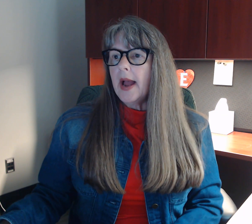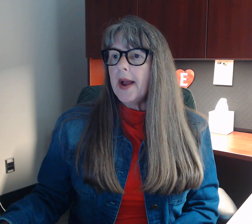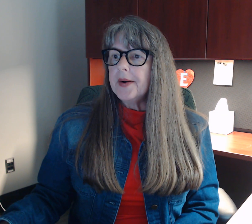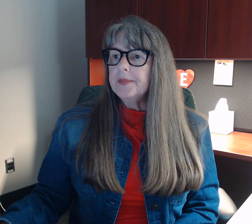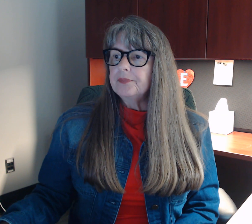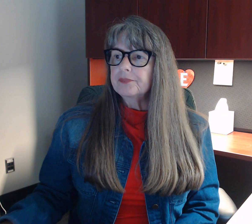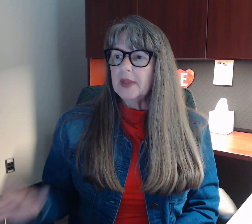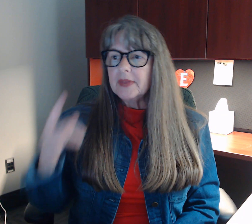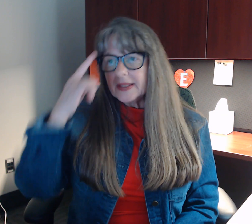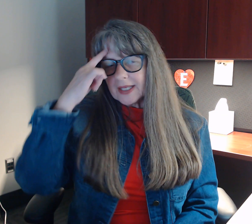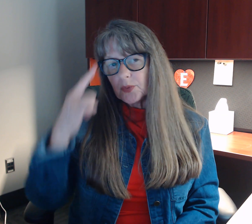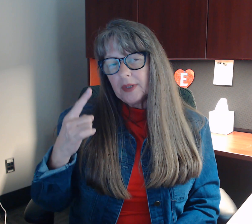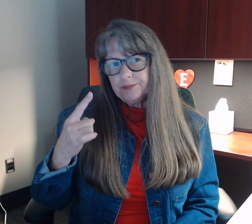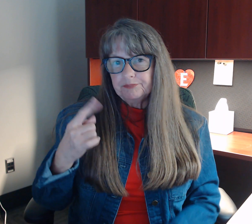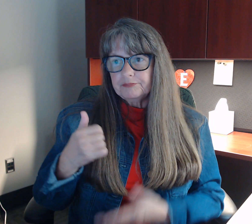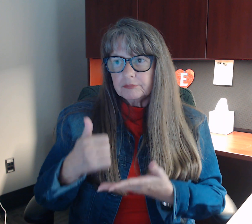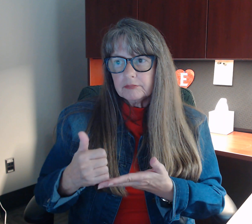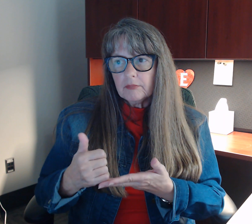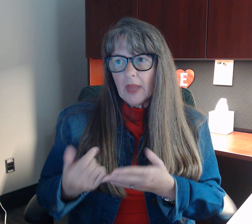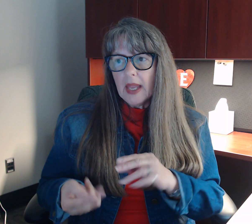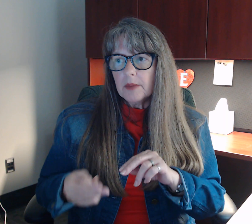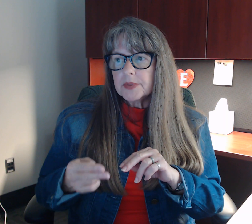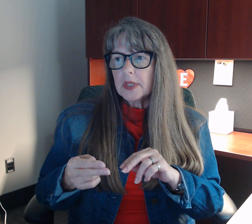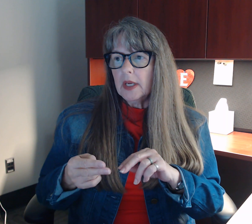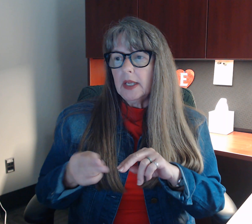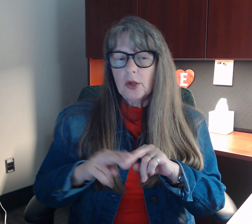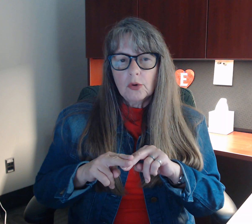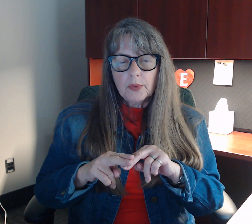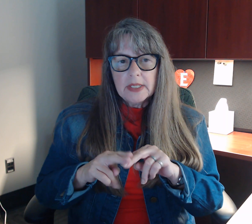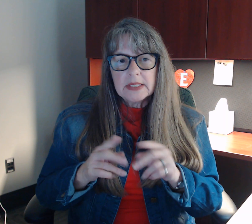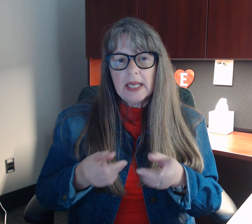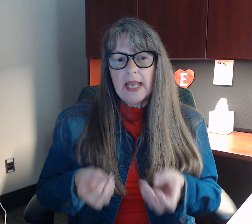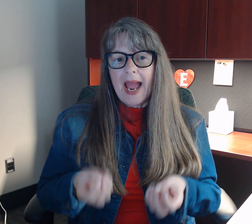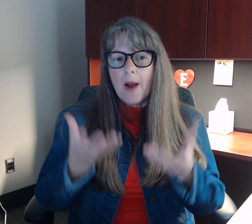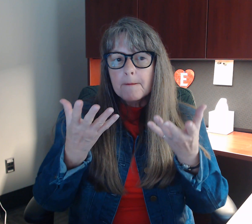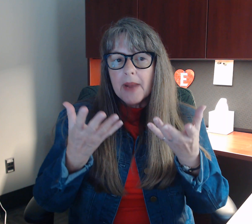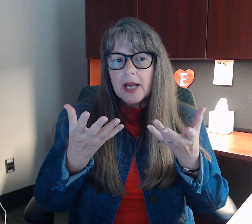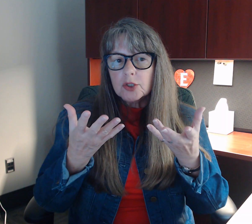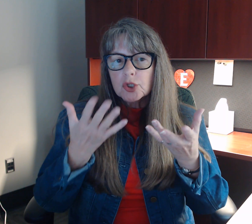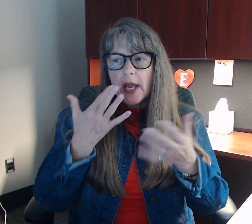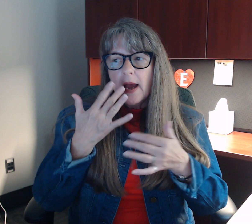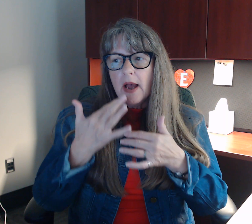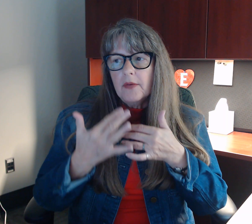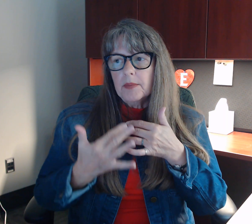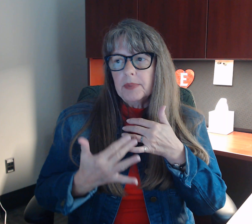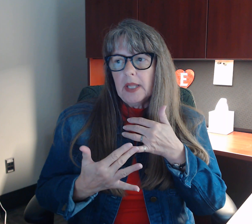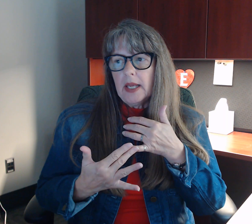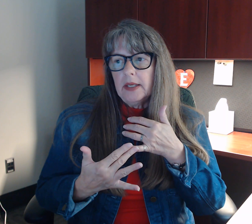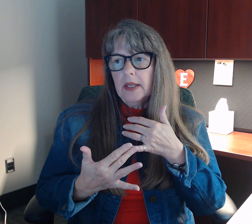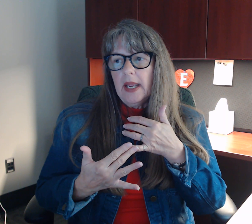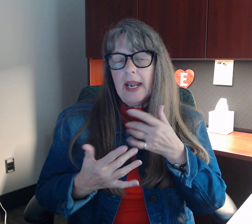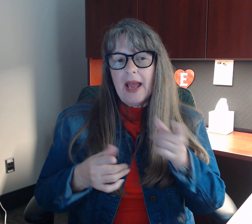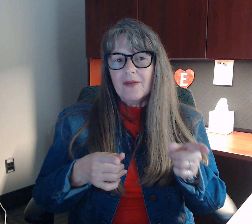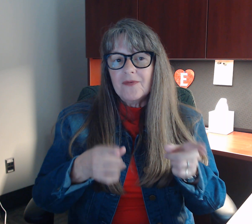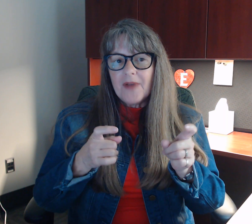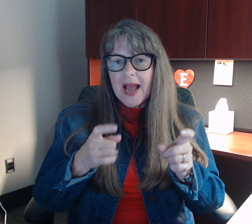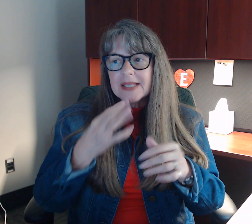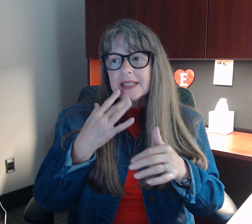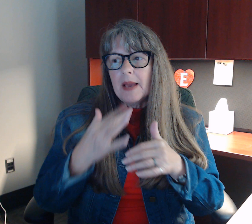why. They think that's what helps increase and how much of the blood and how fast that